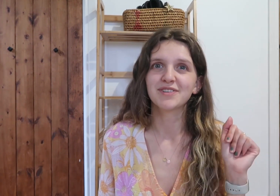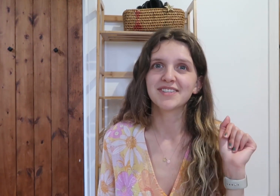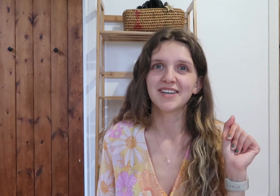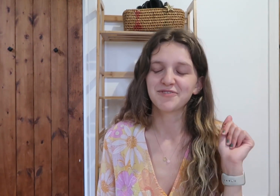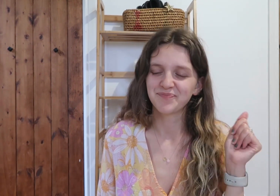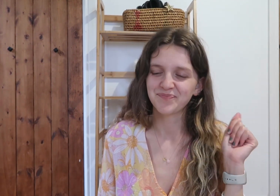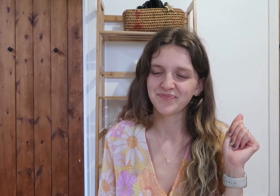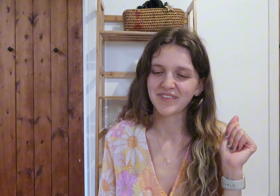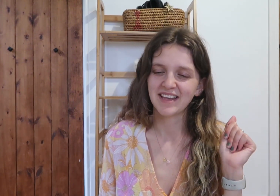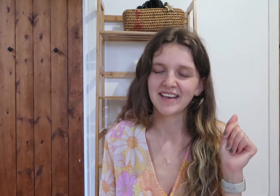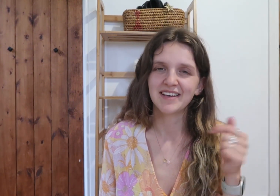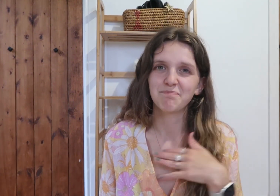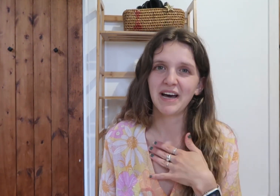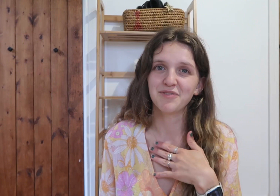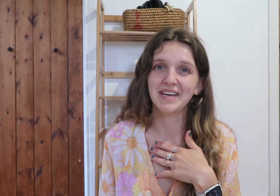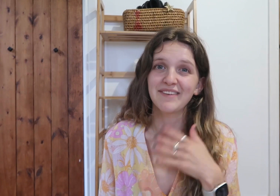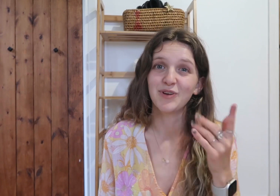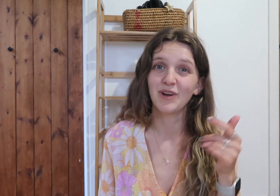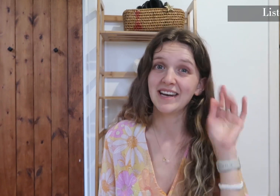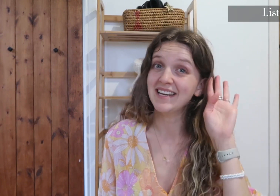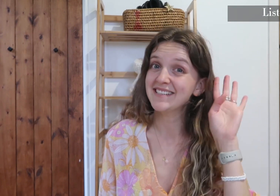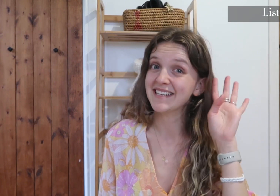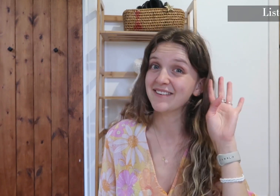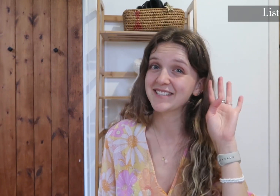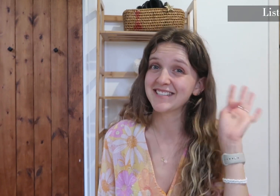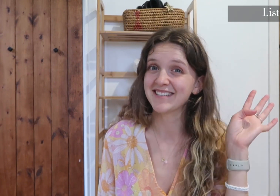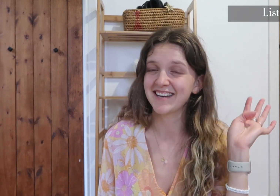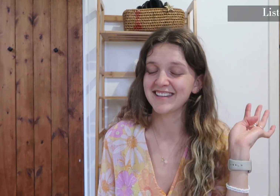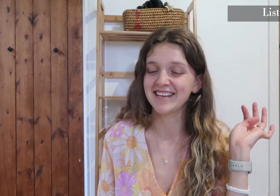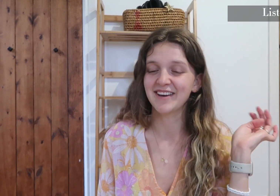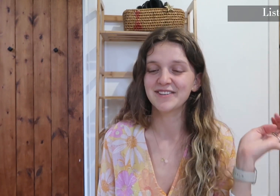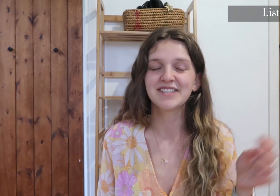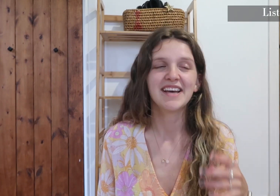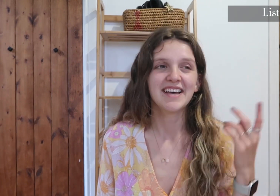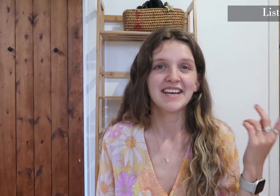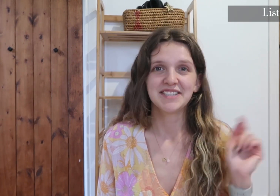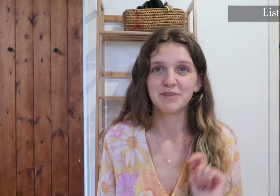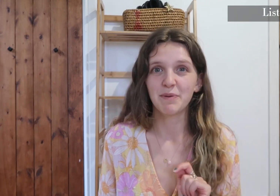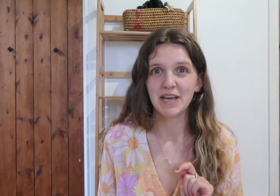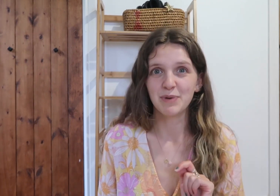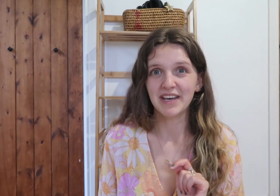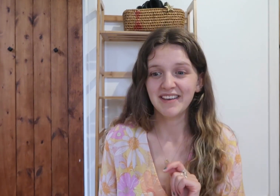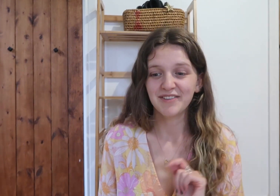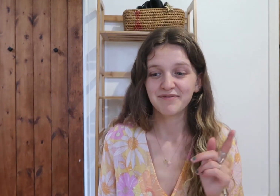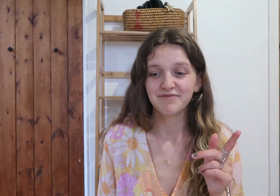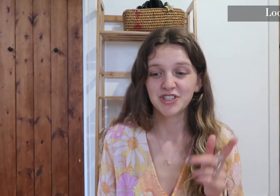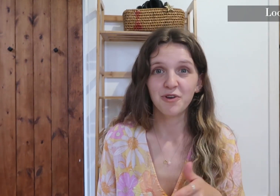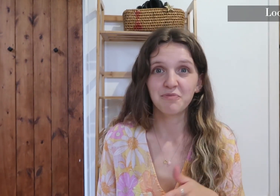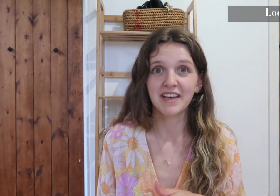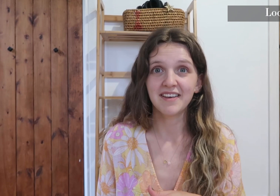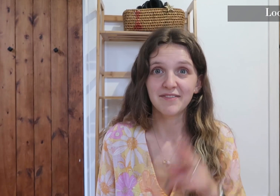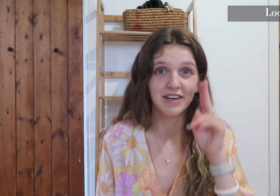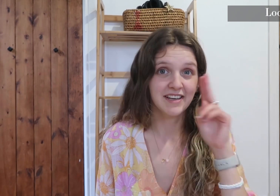So bad for me for not listening, which is another sign that he knows, to my baby, for showing me, for